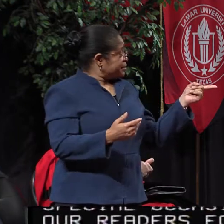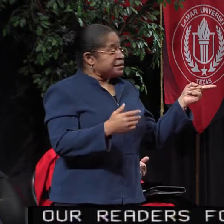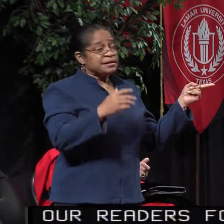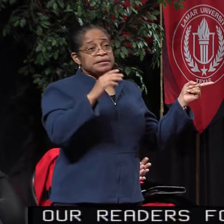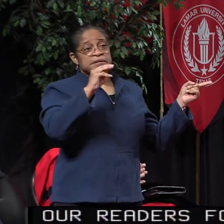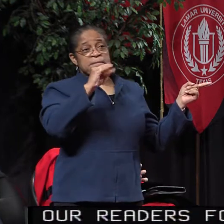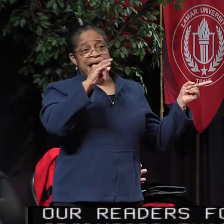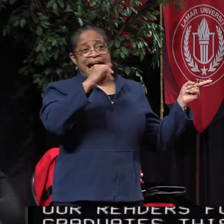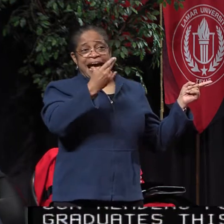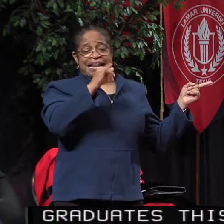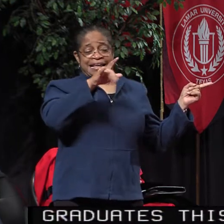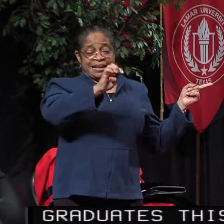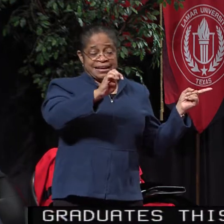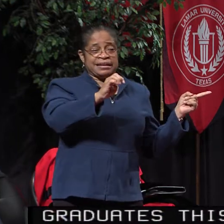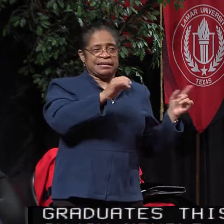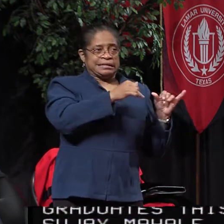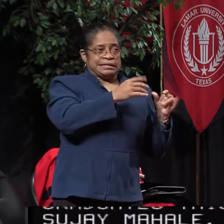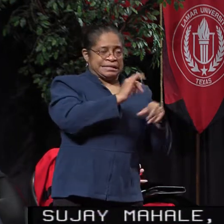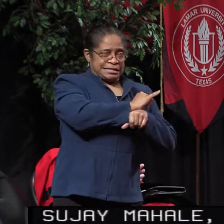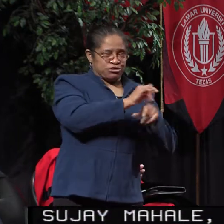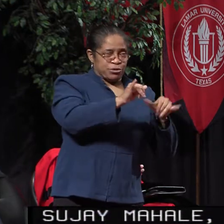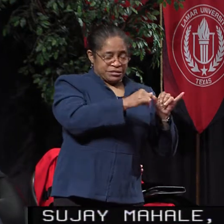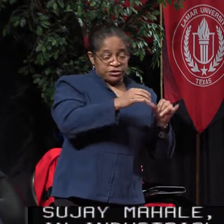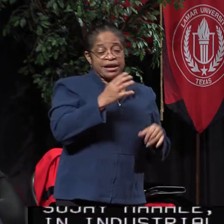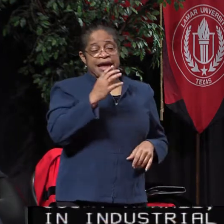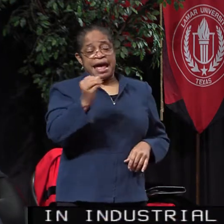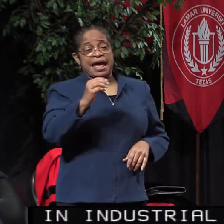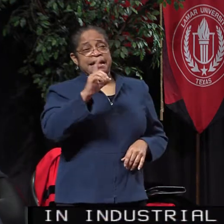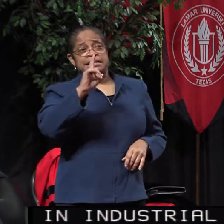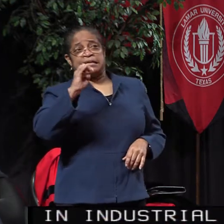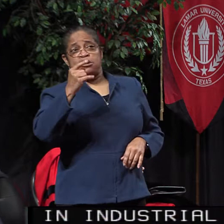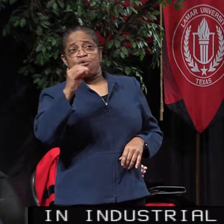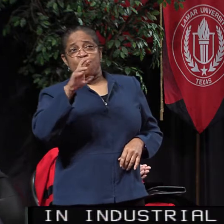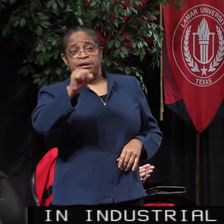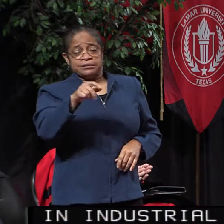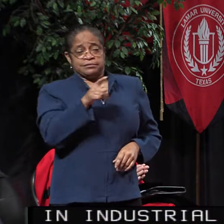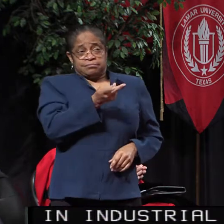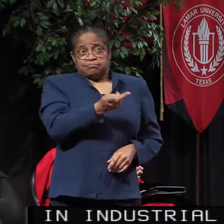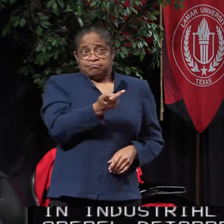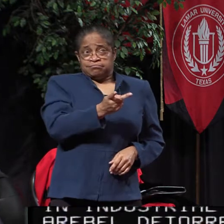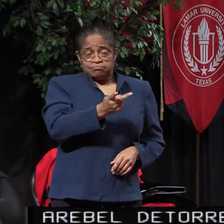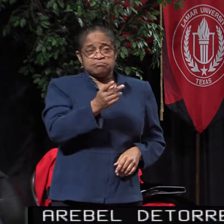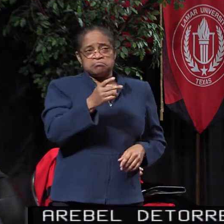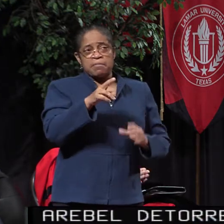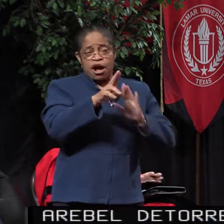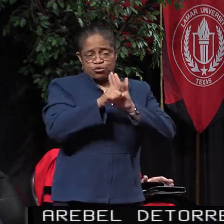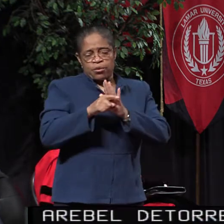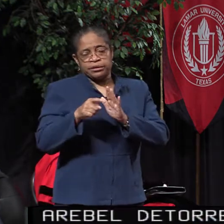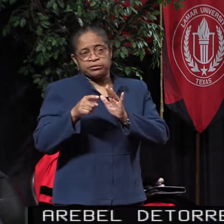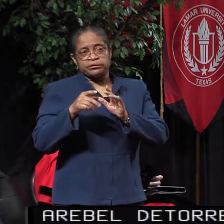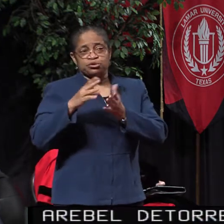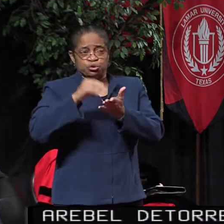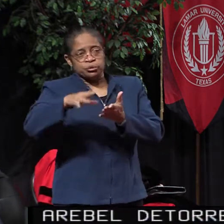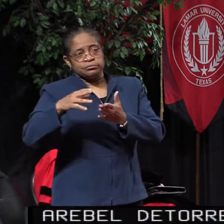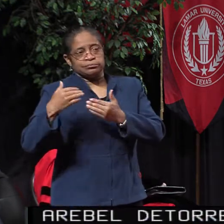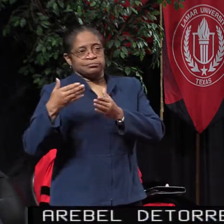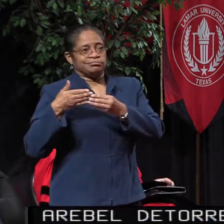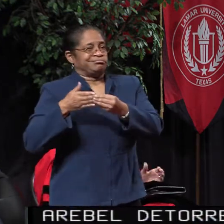doctoral student in industrial engineering, and Arabel de Torres, undergraduate student in chemical engineering.